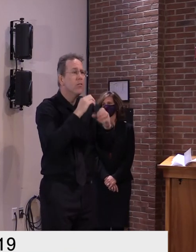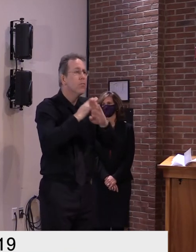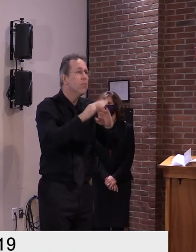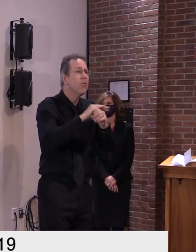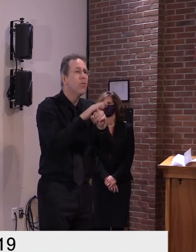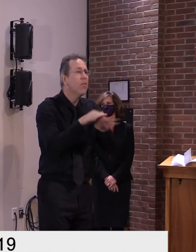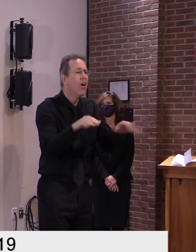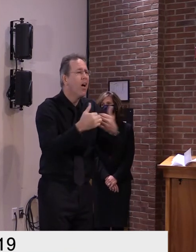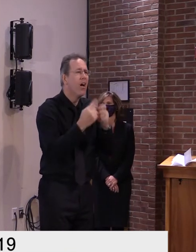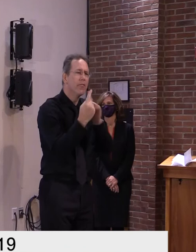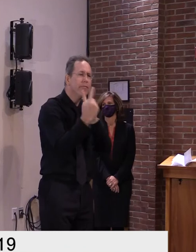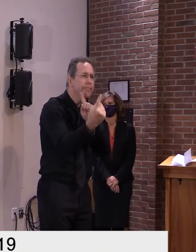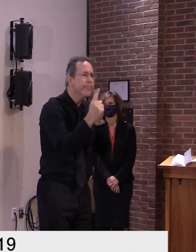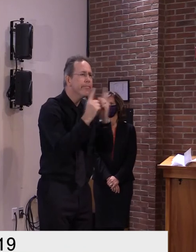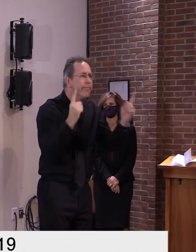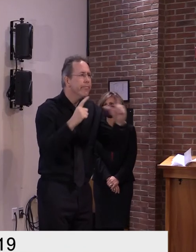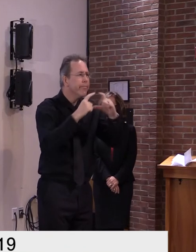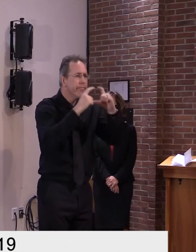did work